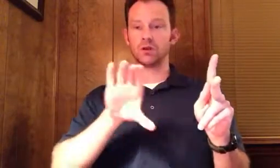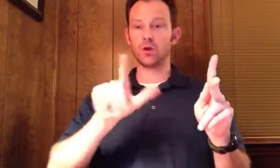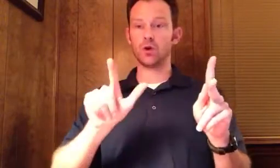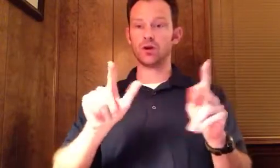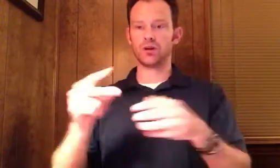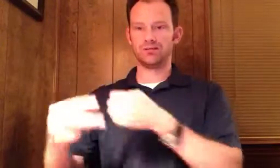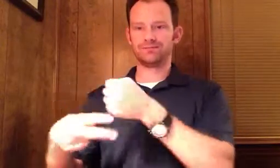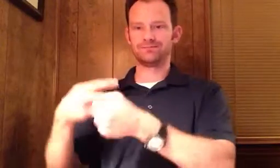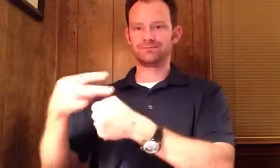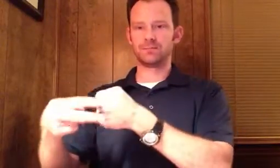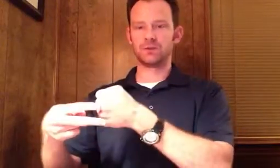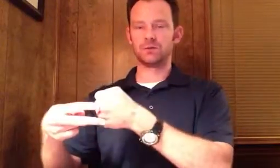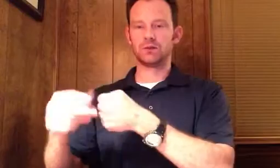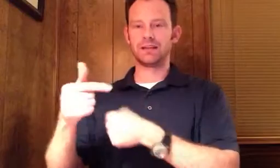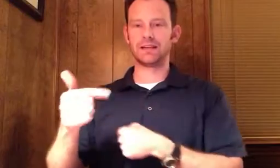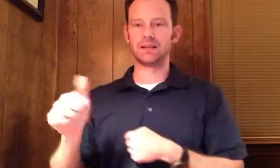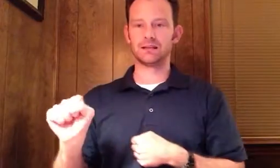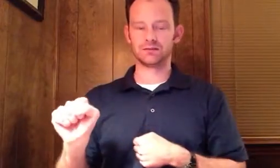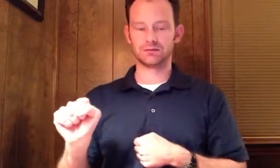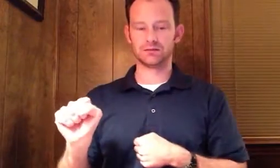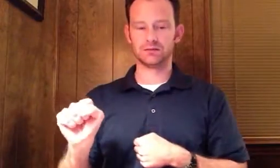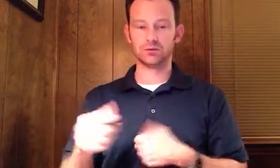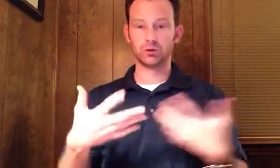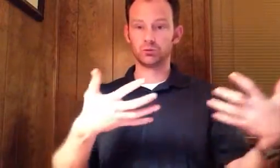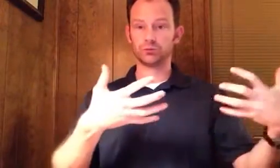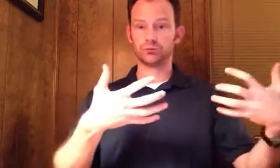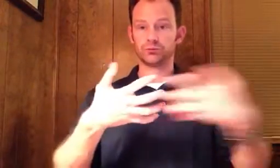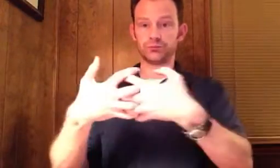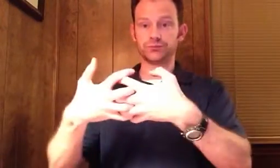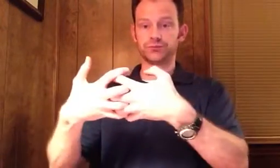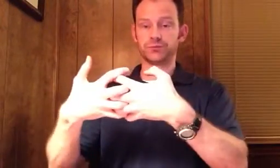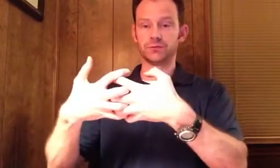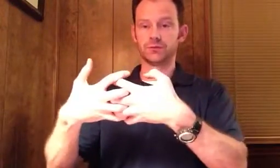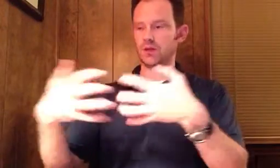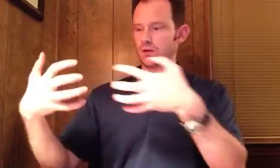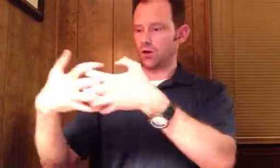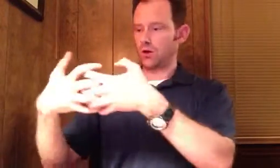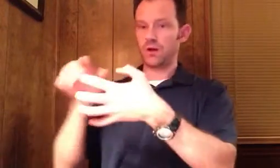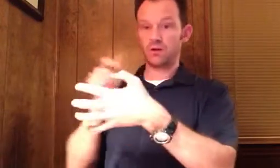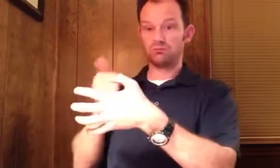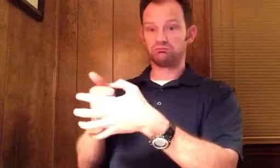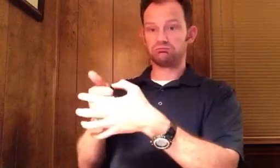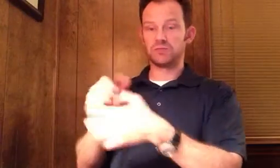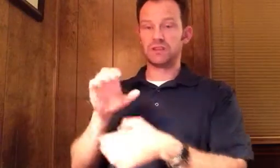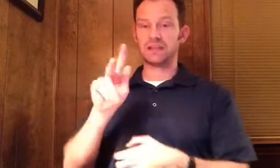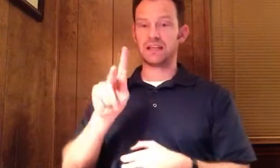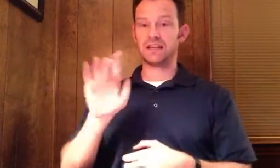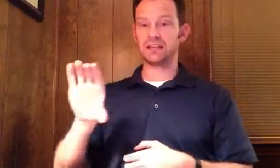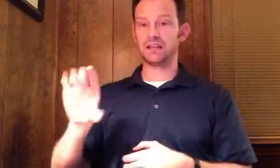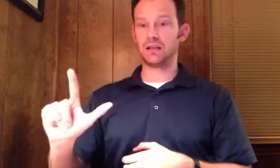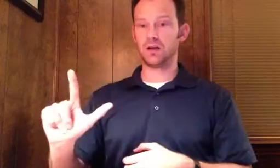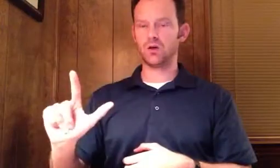gas. When the 2 react, we get a compound potassium chloride, KCl. Why KCl?